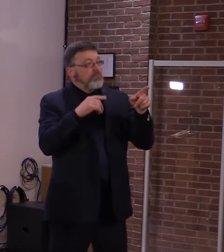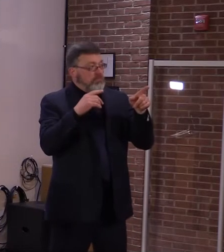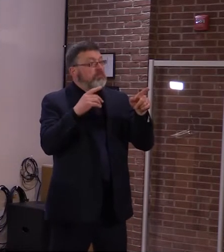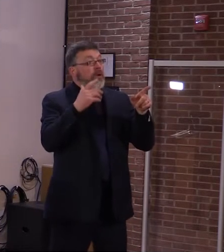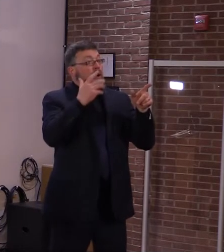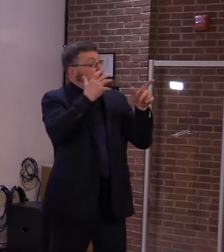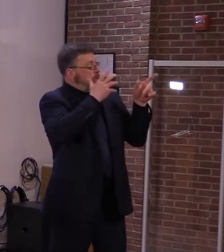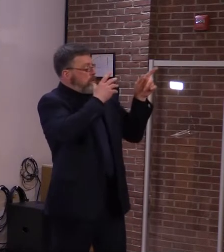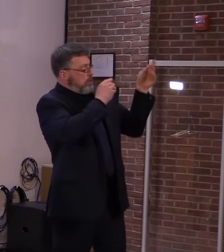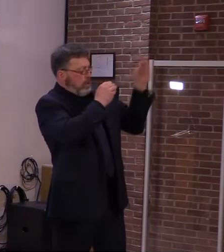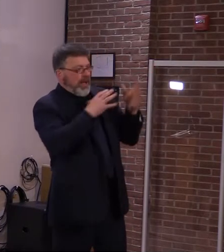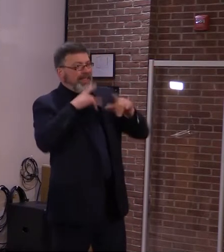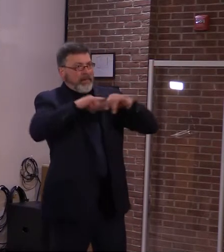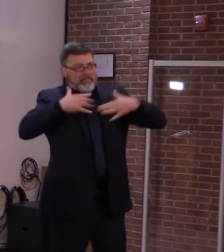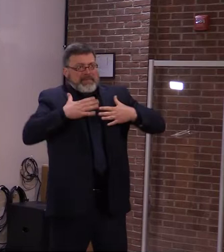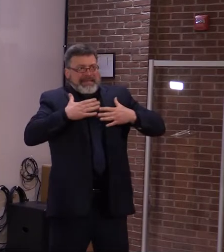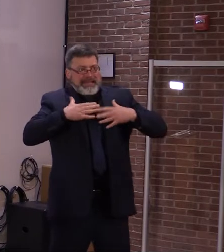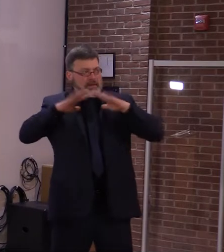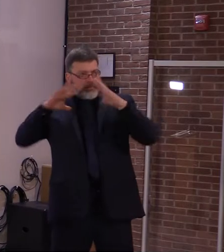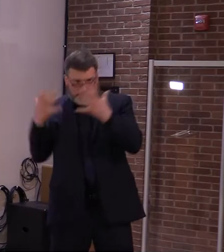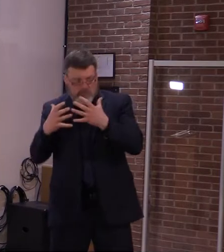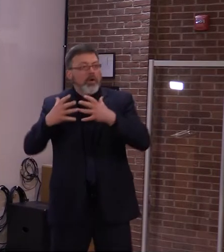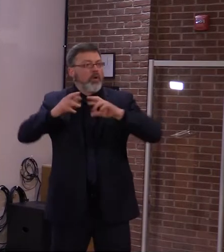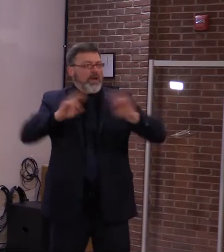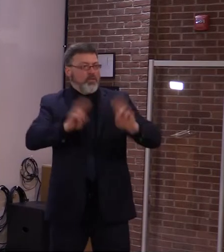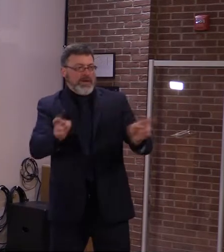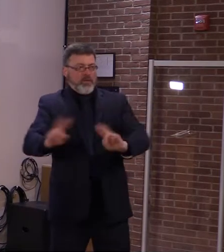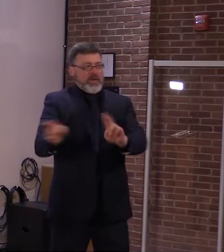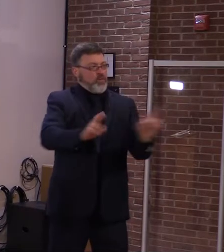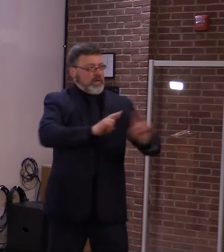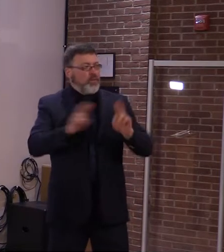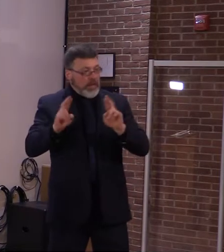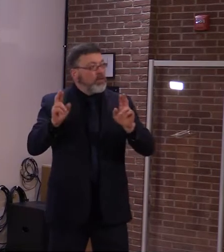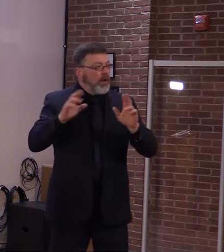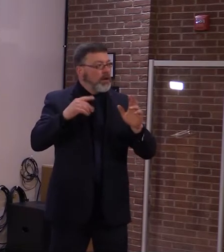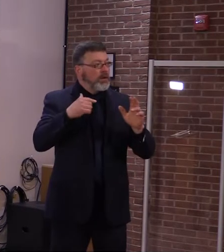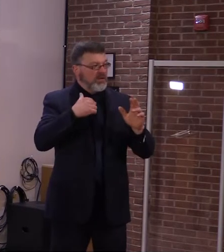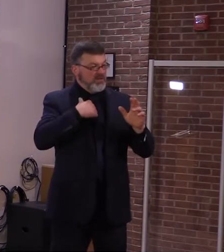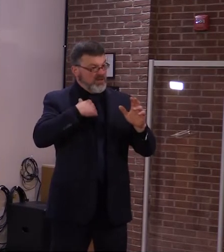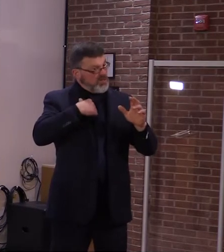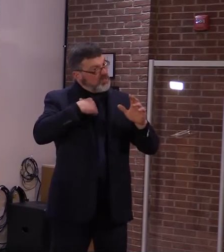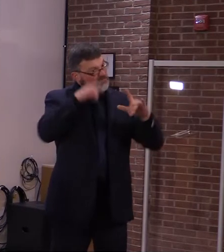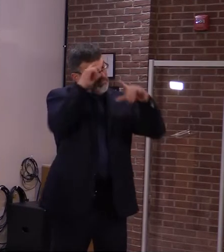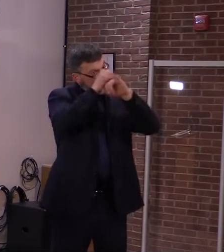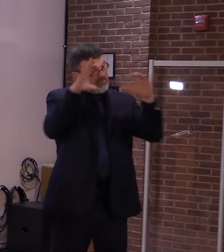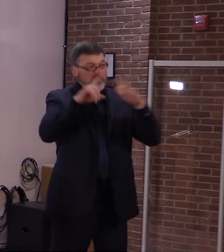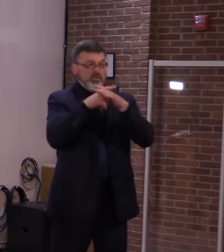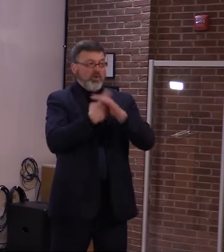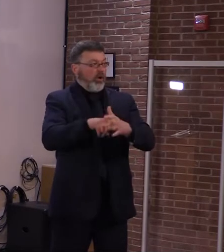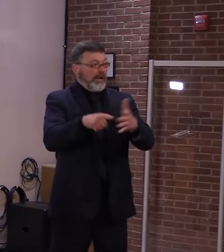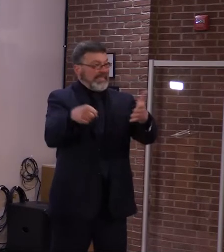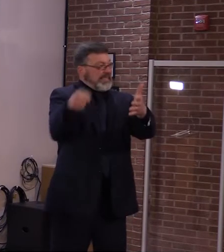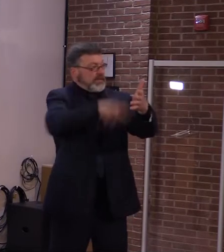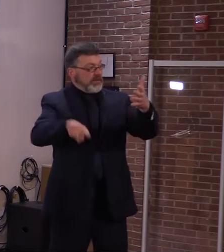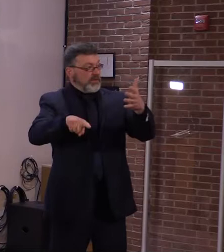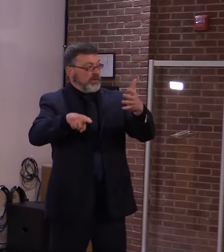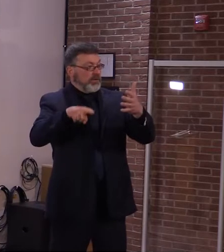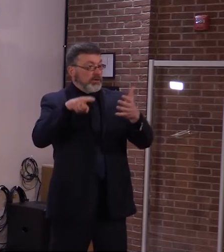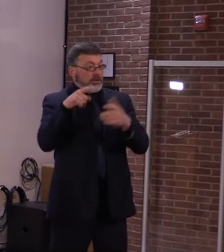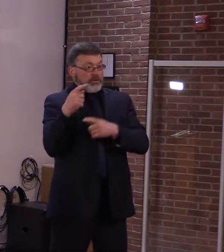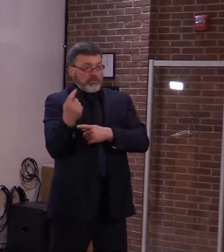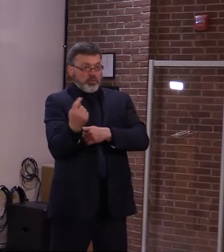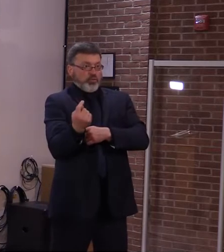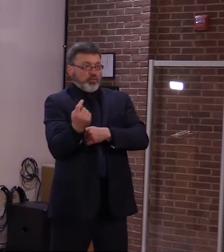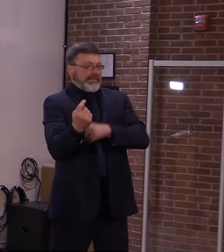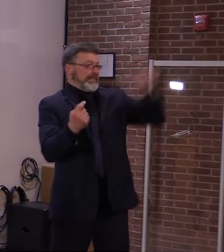we could begin vaccinating as early as Tuesday in the Northeast Kingdom. If a recommendation comes out this evening, we'll likely